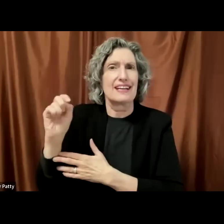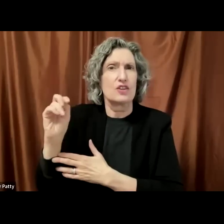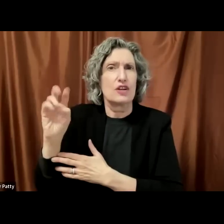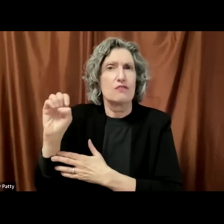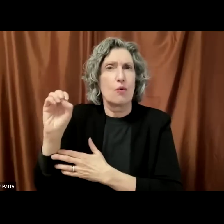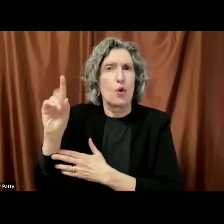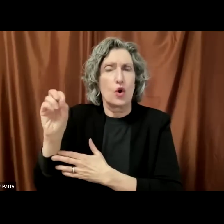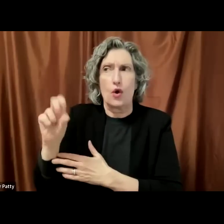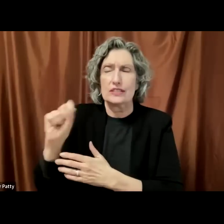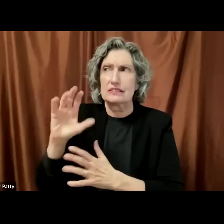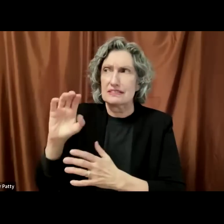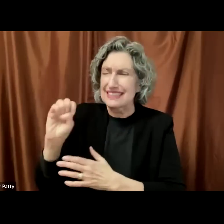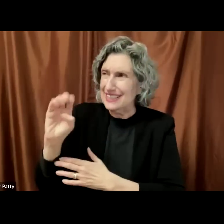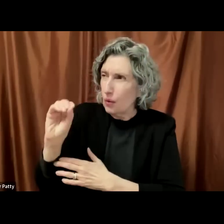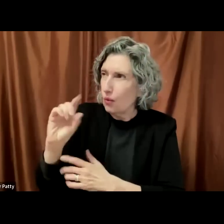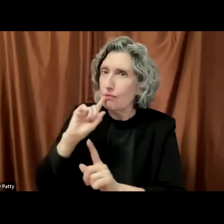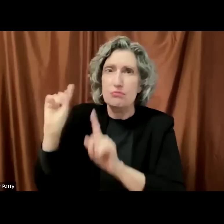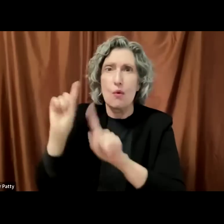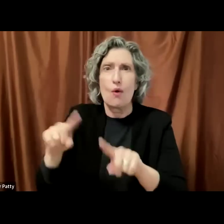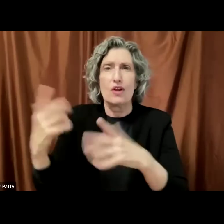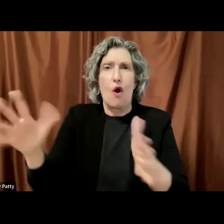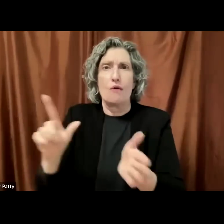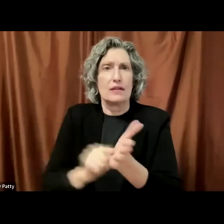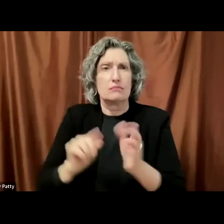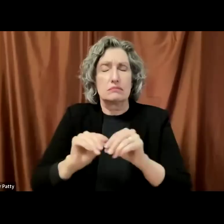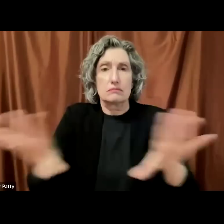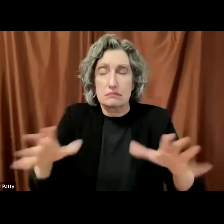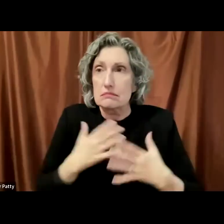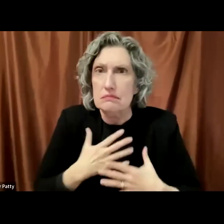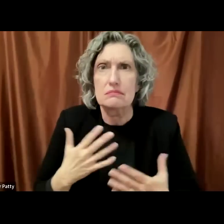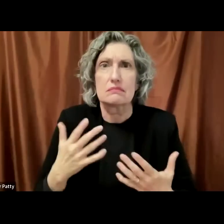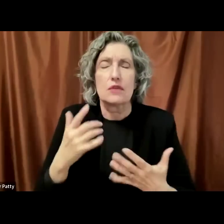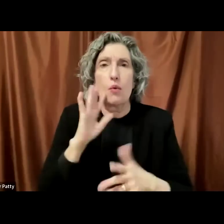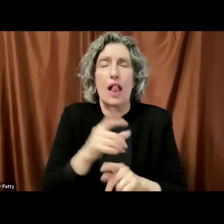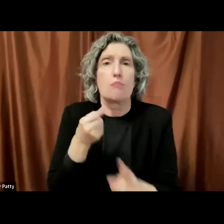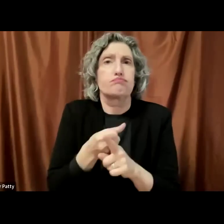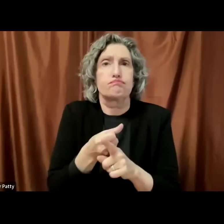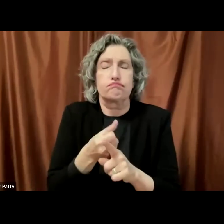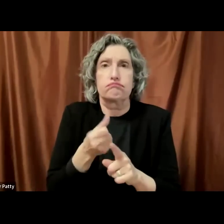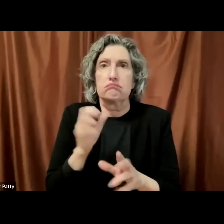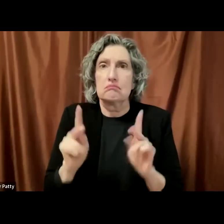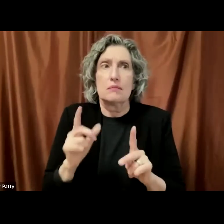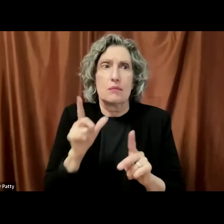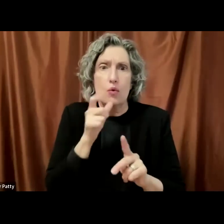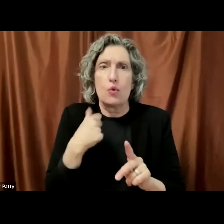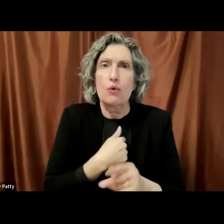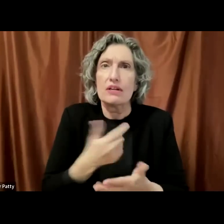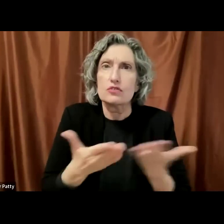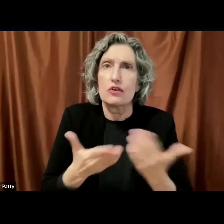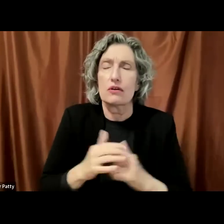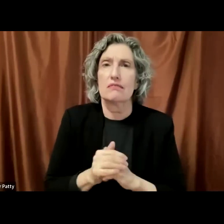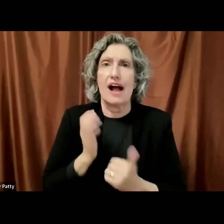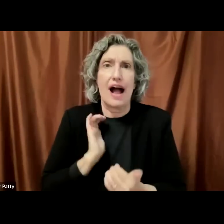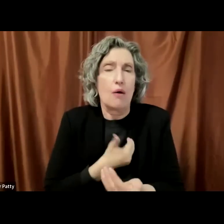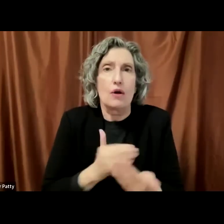signed that would have a harmful impact on the nonprofit sector and the people and the communities that we serve. We're deeply